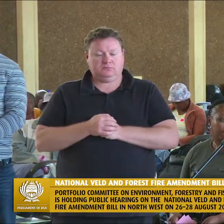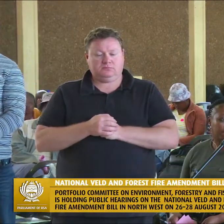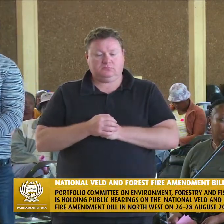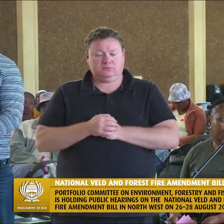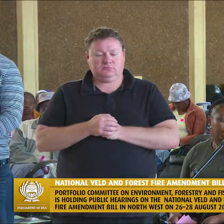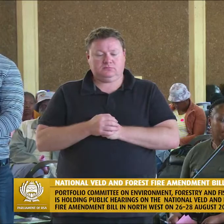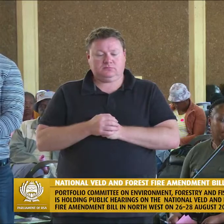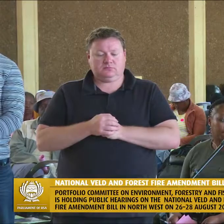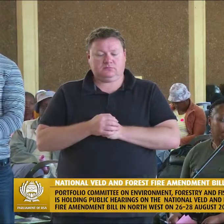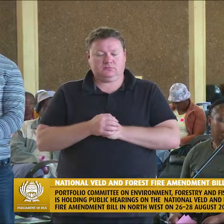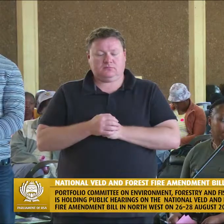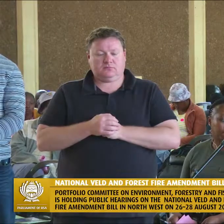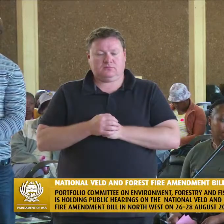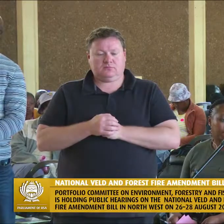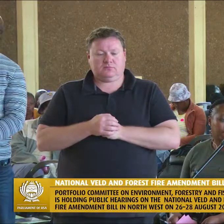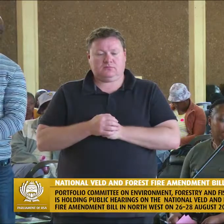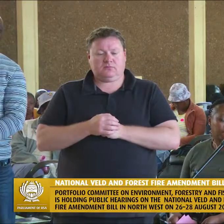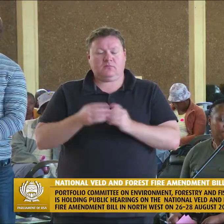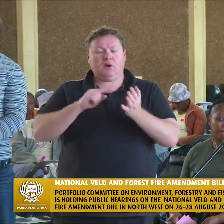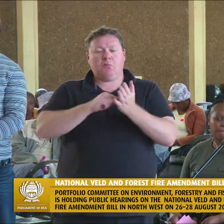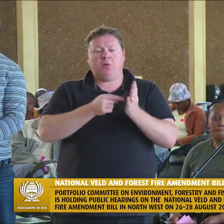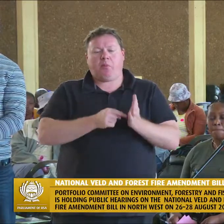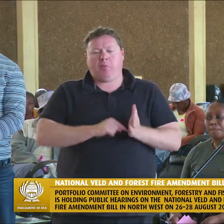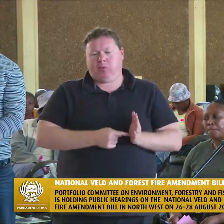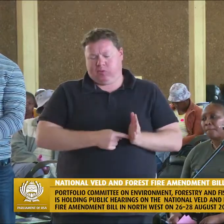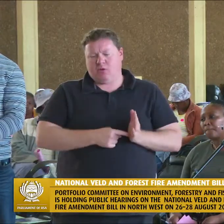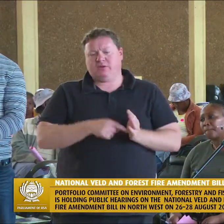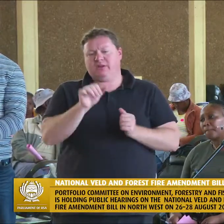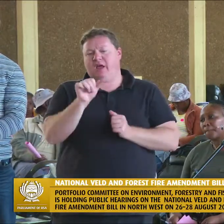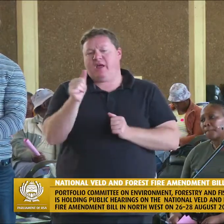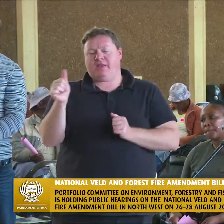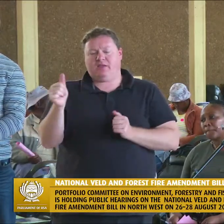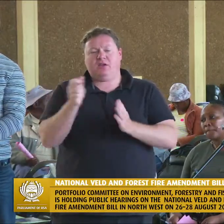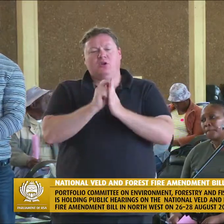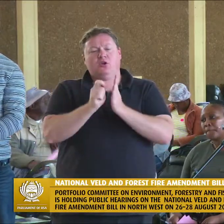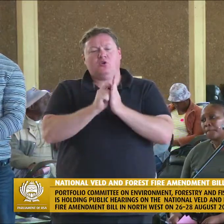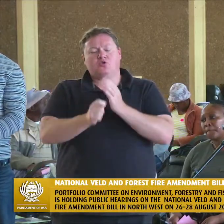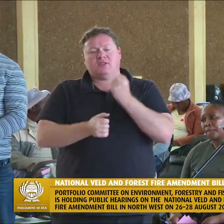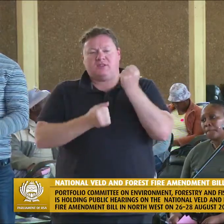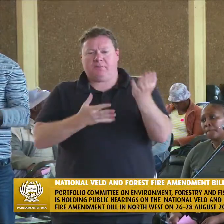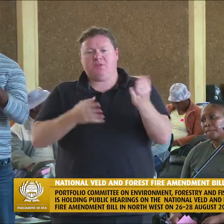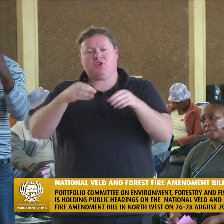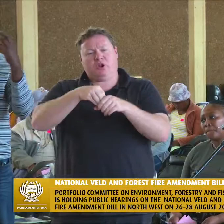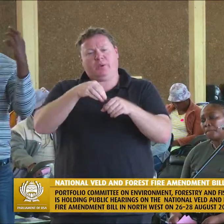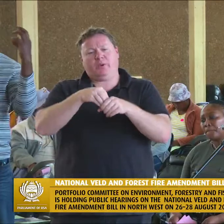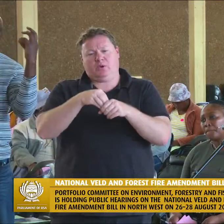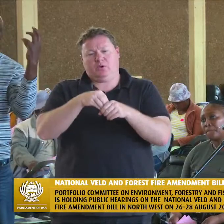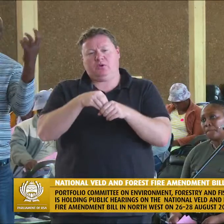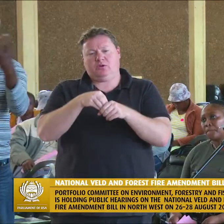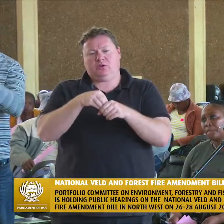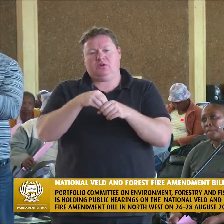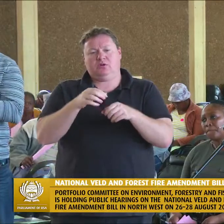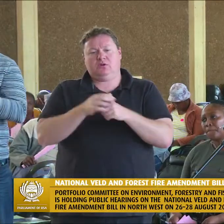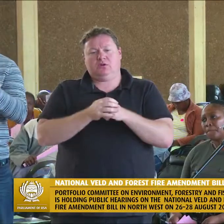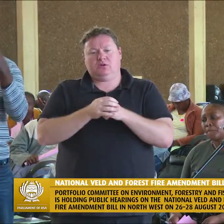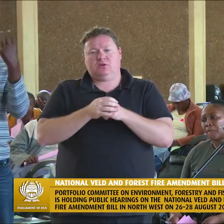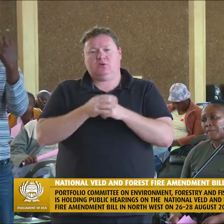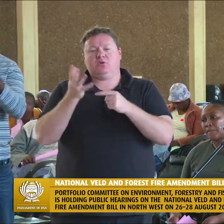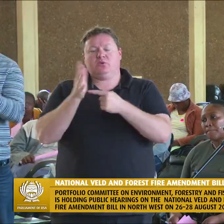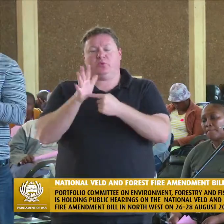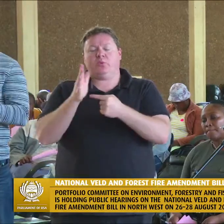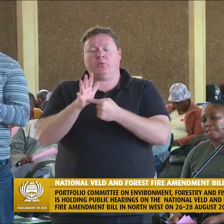the other points they are included in our written submission regarding the